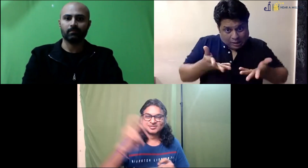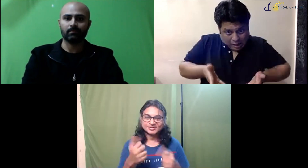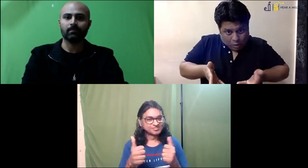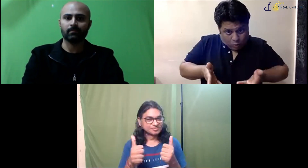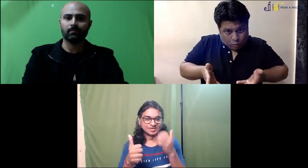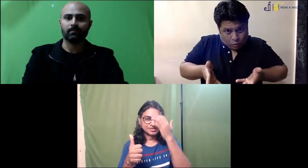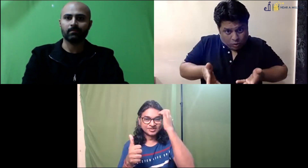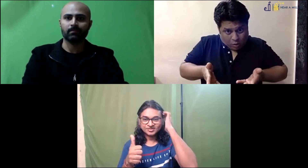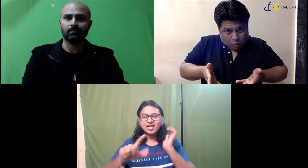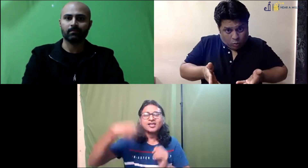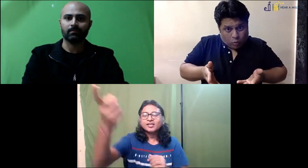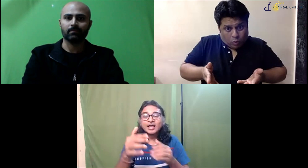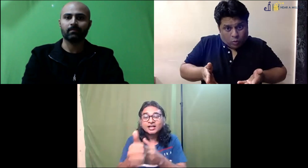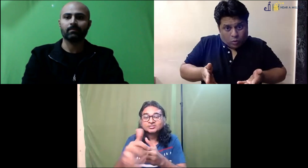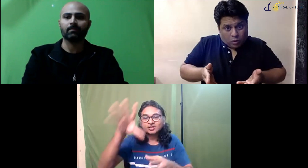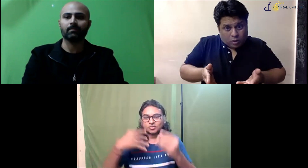classes? You would like to